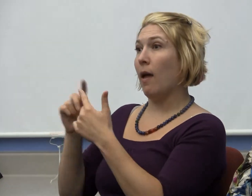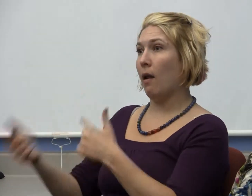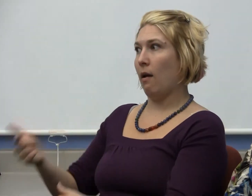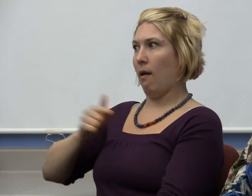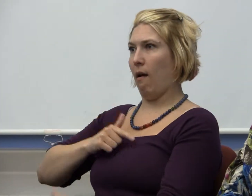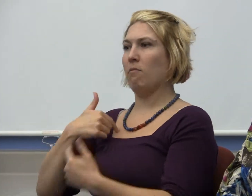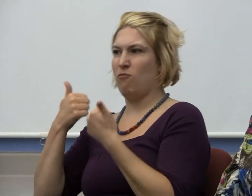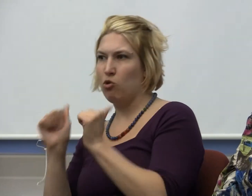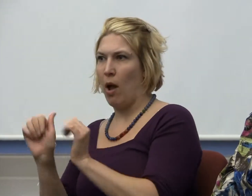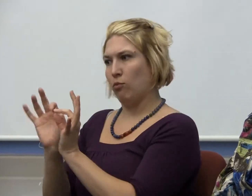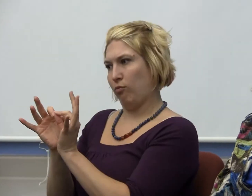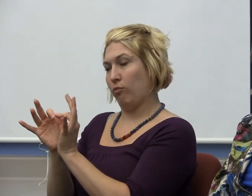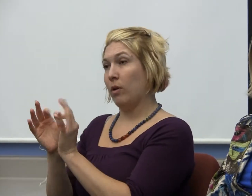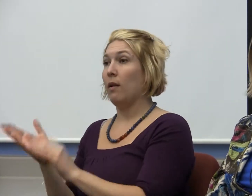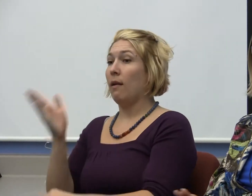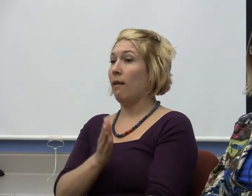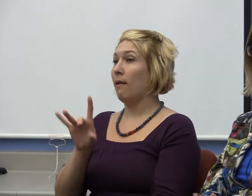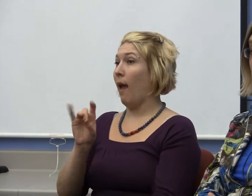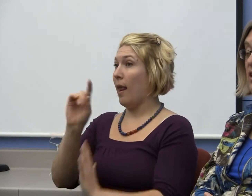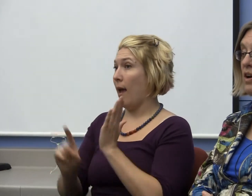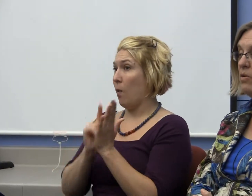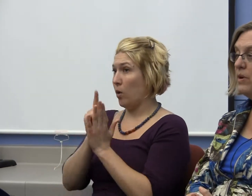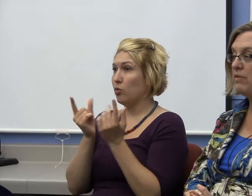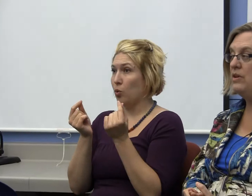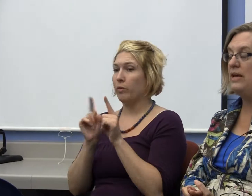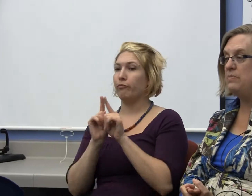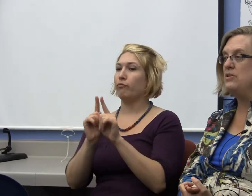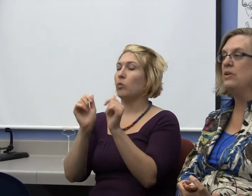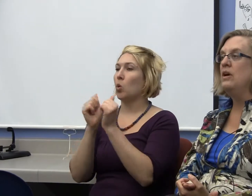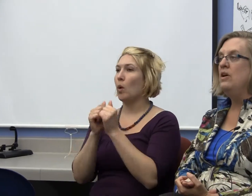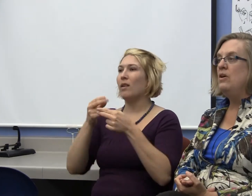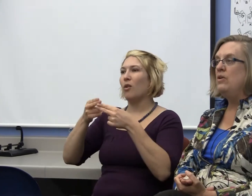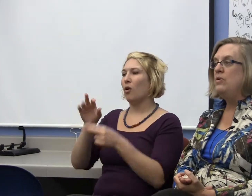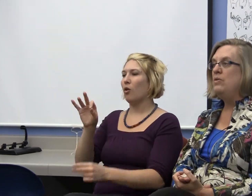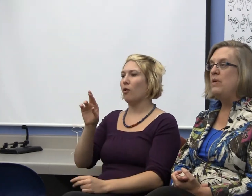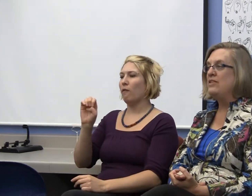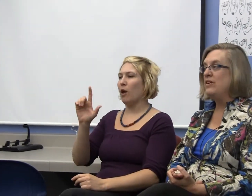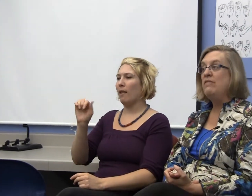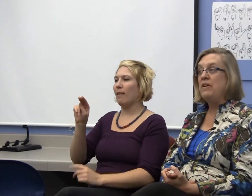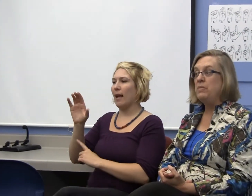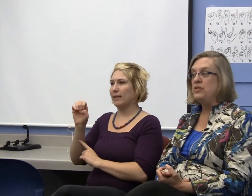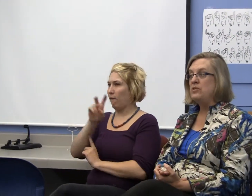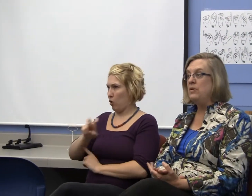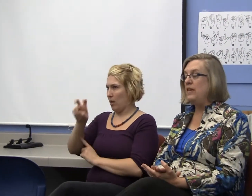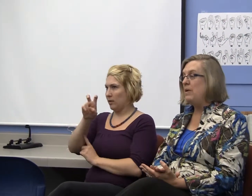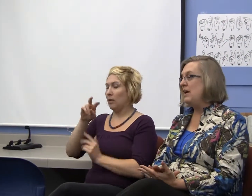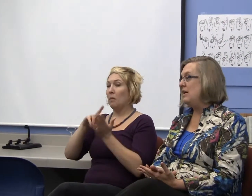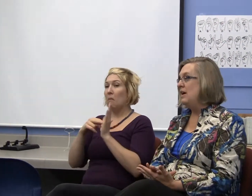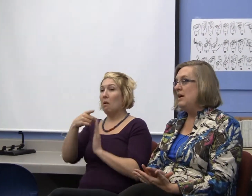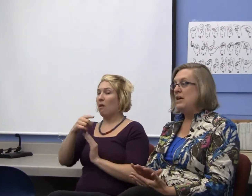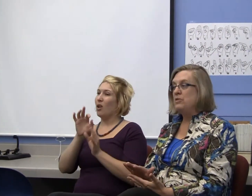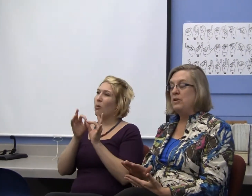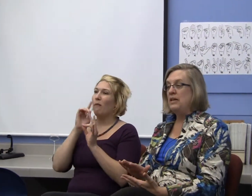for the students. And then the other half of the 160 hours, they go with a freelance mentor who has a very variable schedule, and they